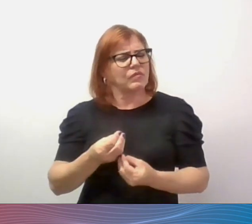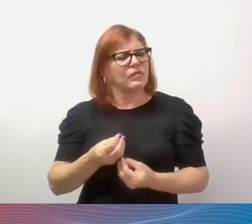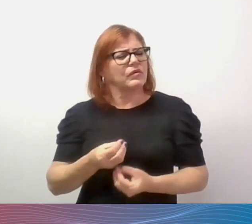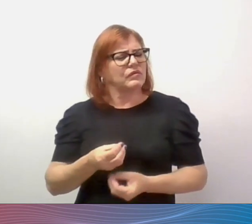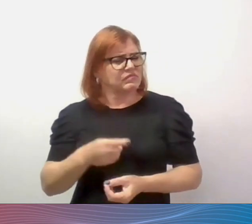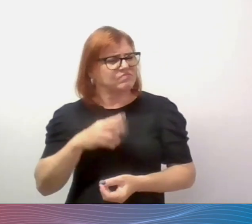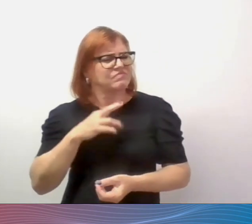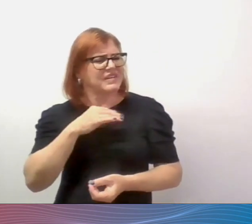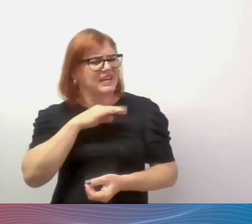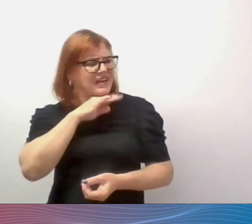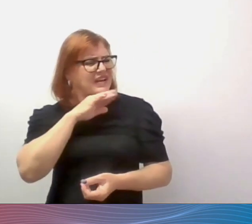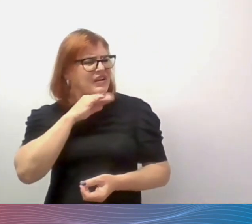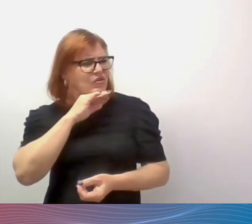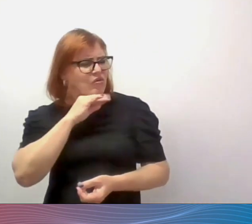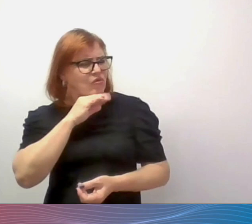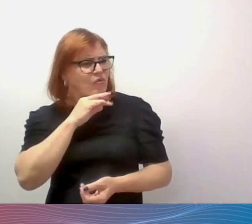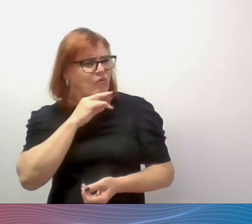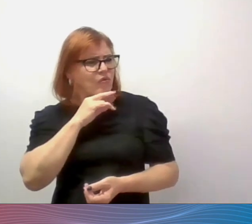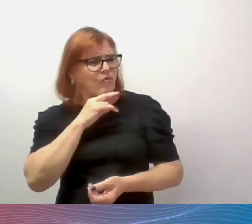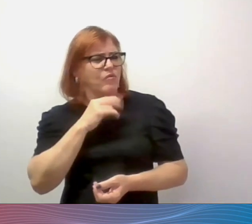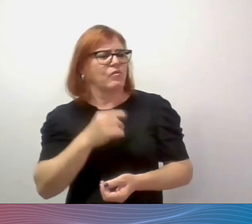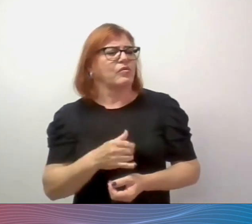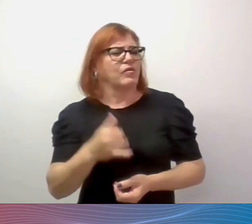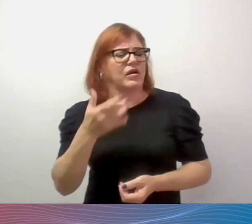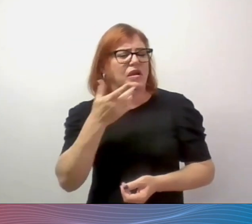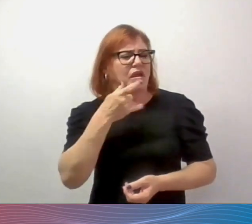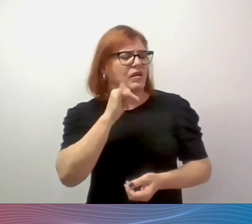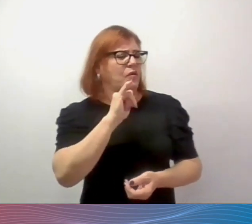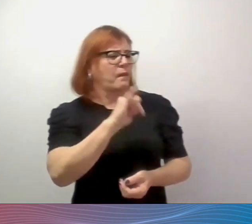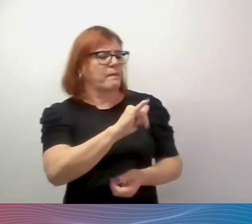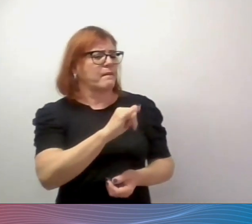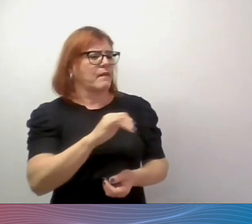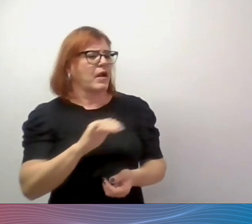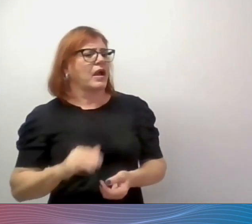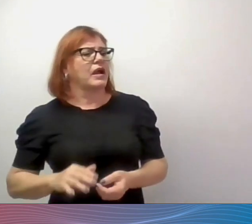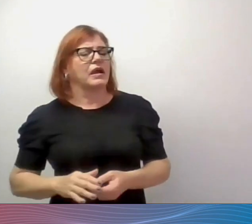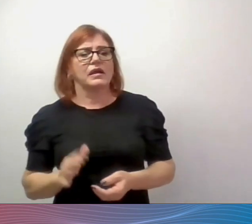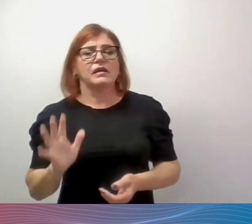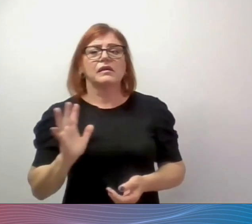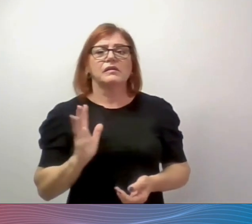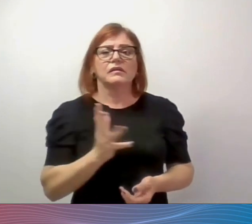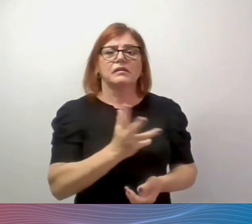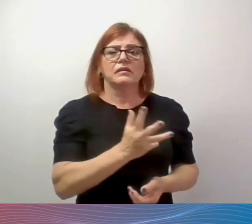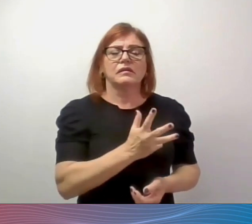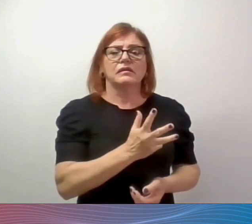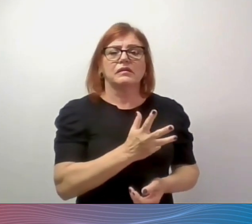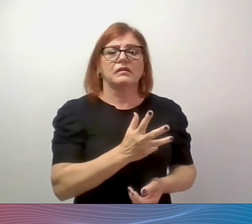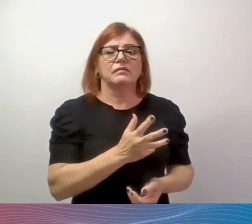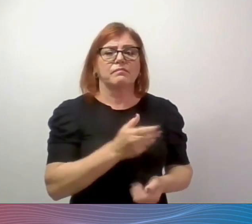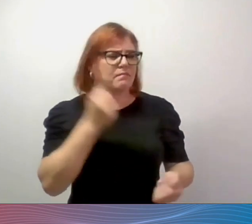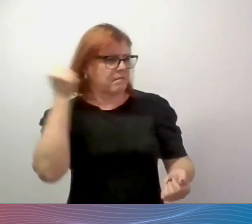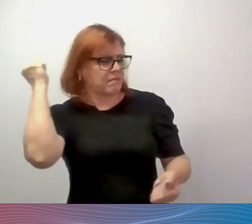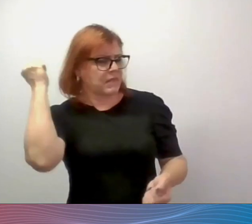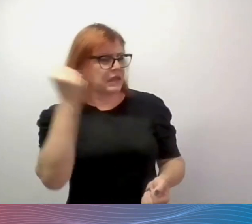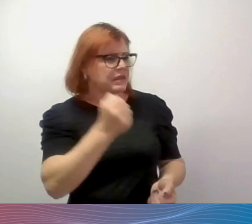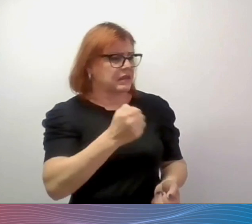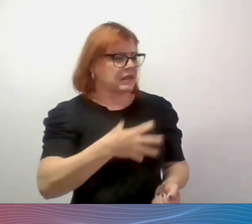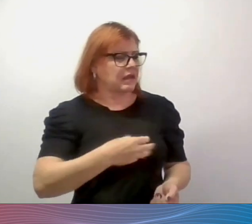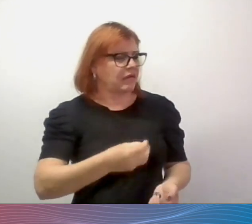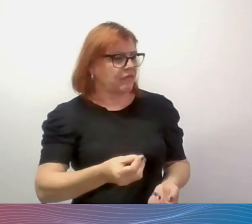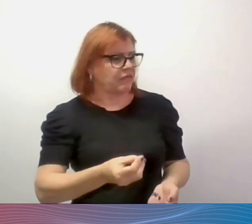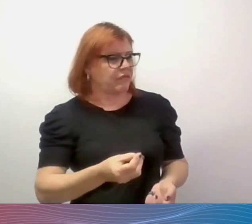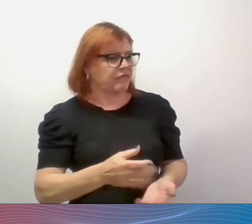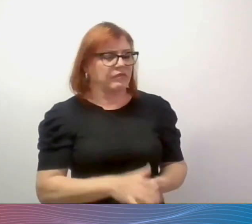see his son coming to save men and men mistreating him? O homem perseguia Jesus.